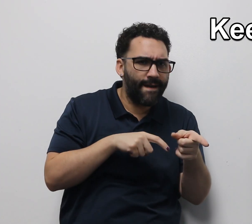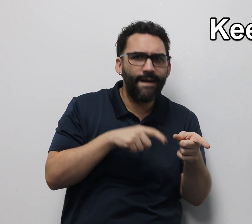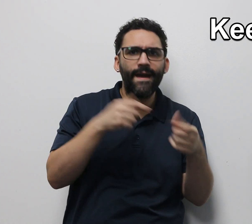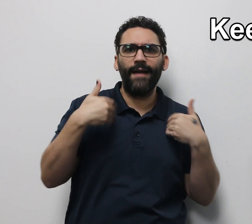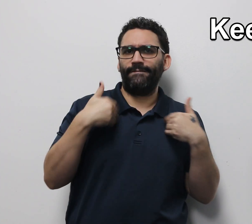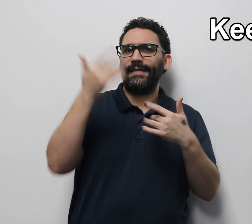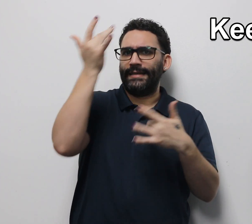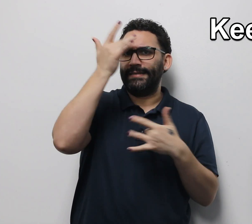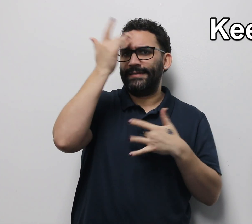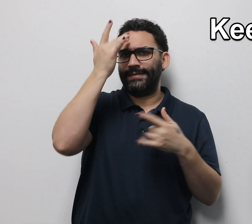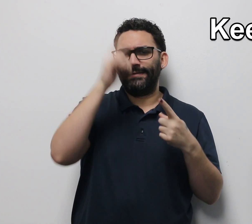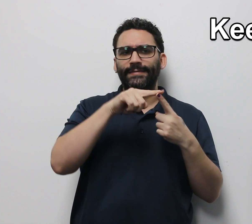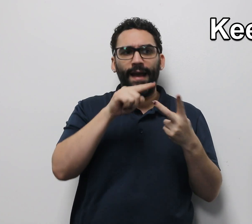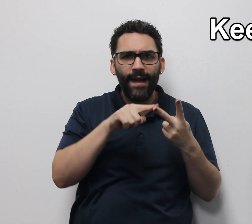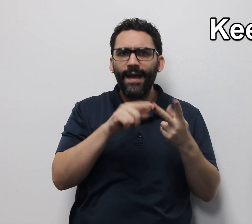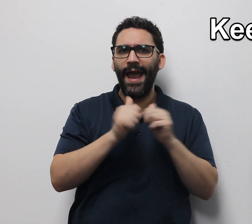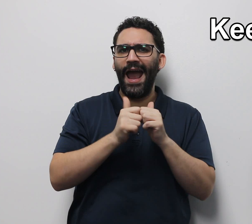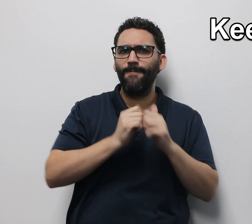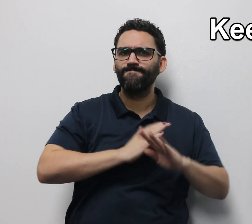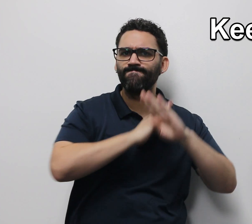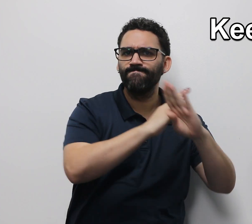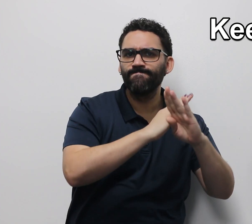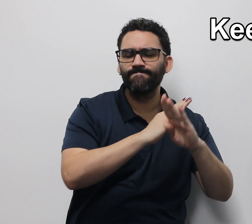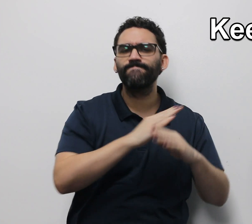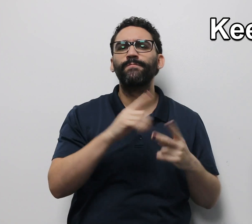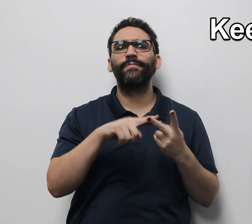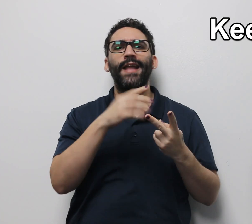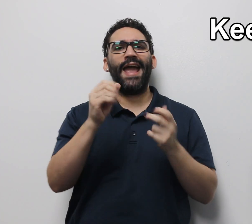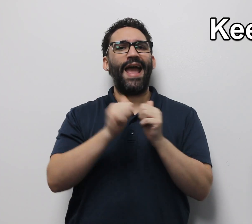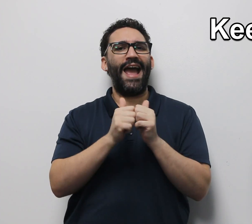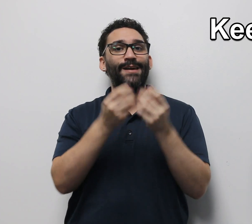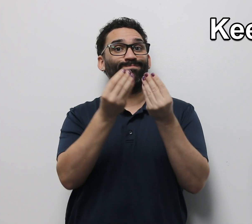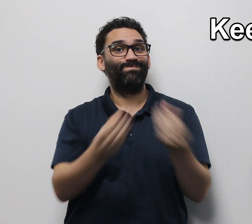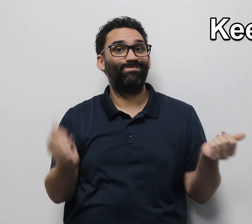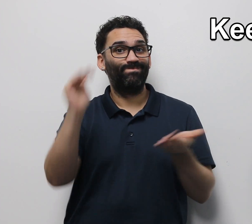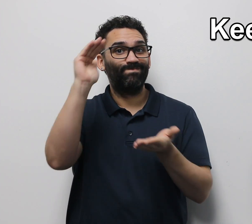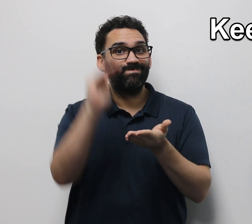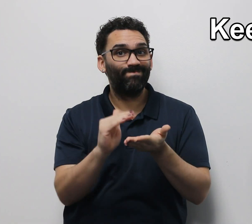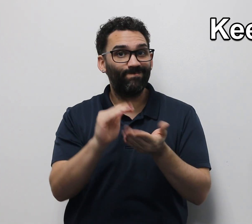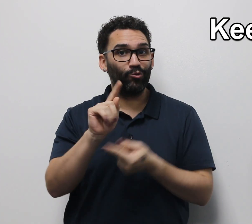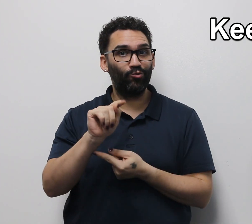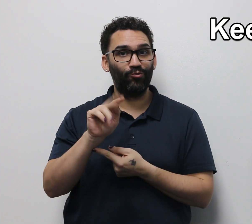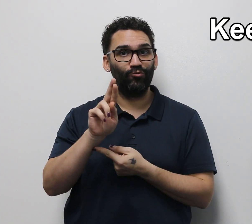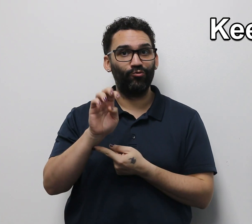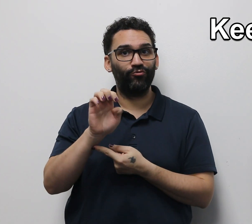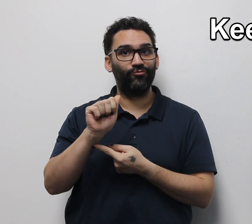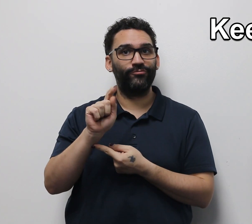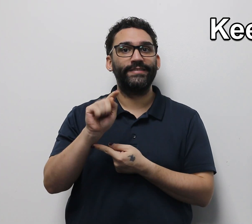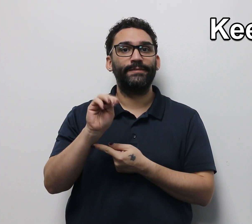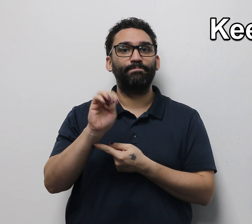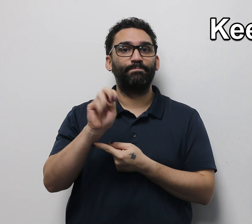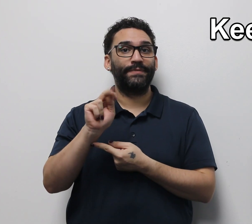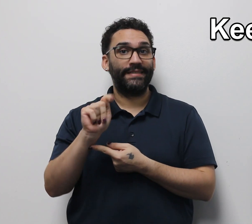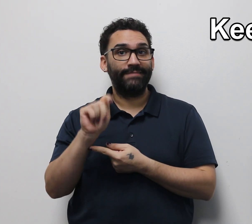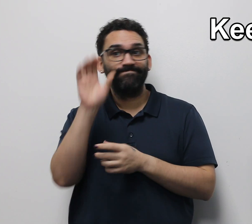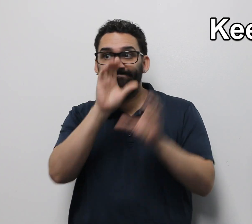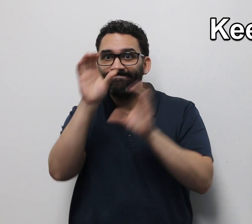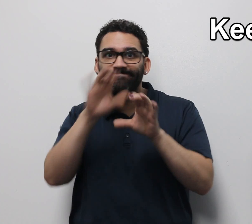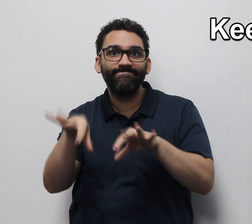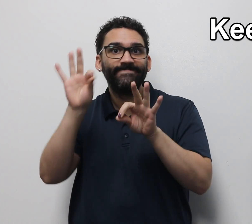specific illnesses. They learn how to prevent, how to detect, and how to treat these different diseases and